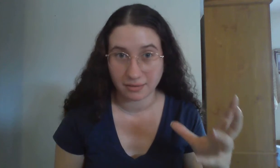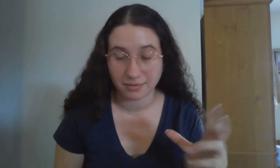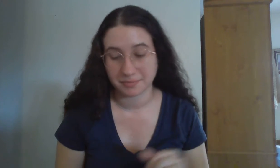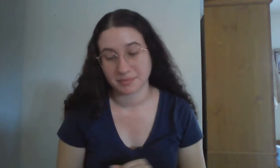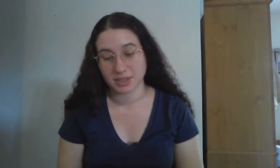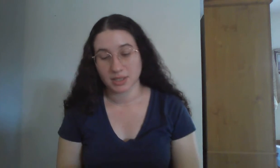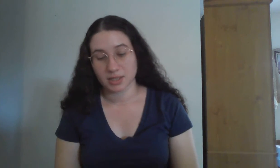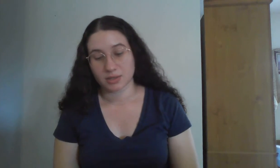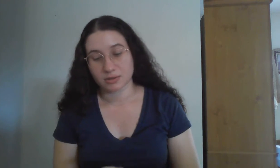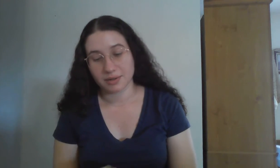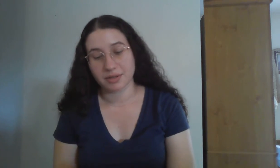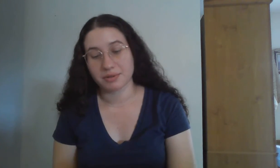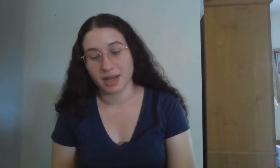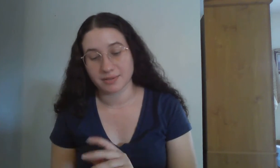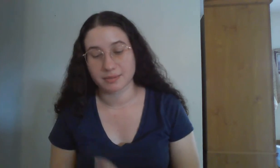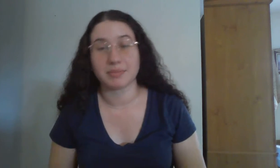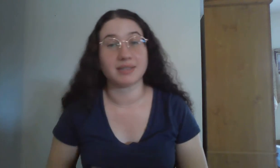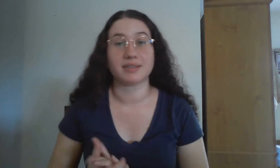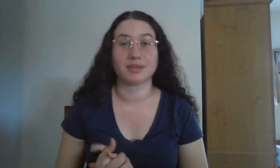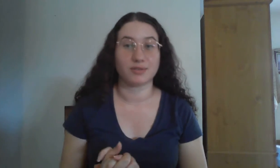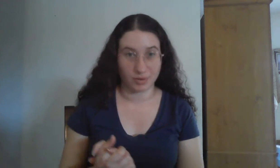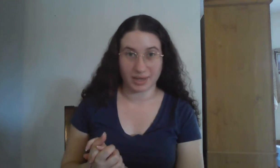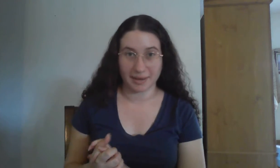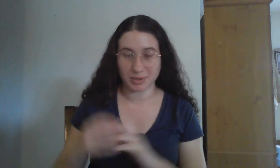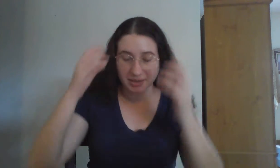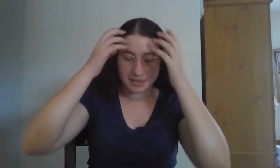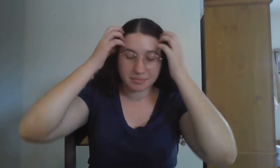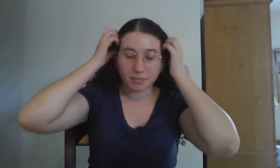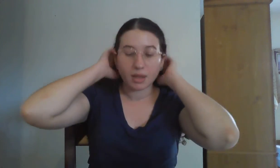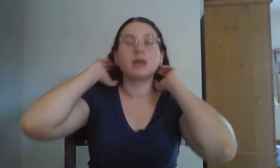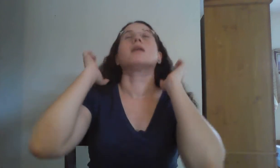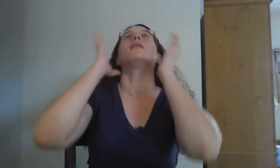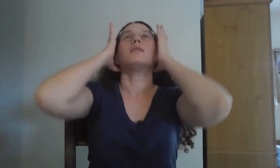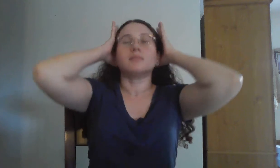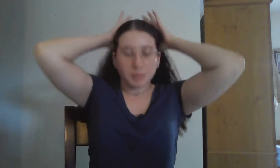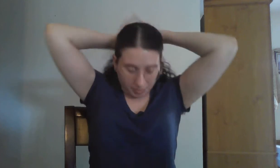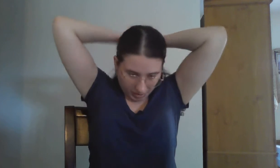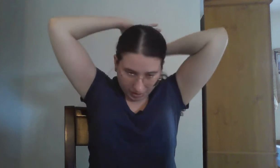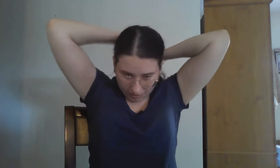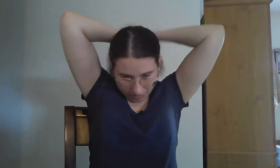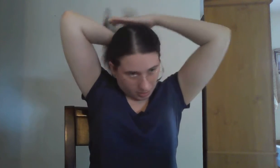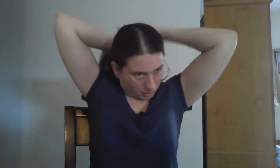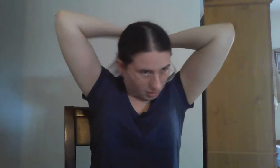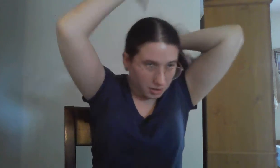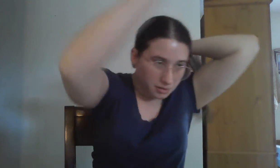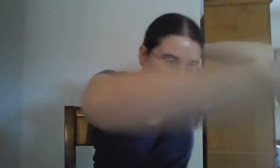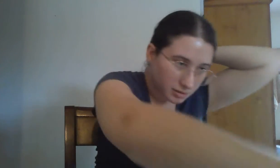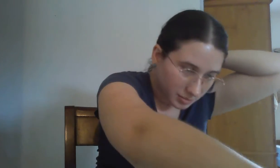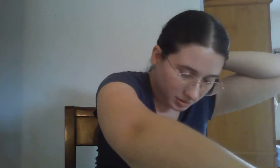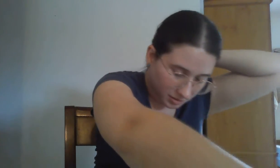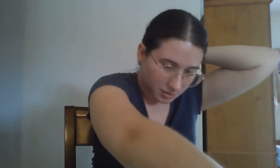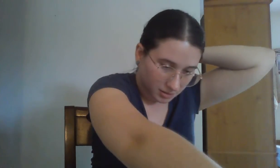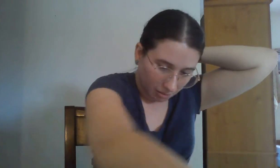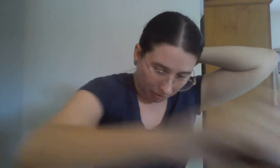life. So now here we have some basic vocabulary. Let me put my hair